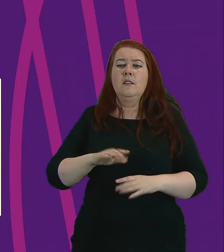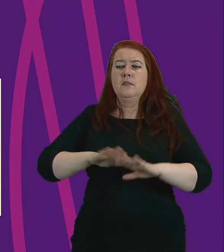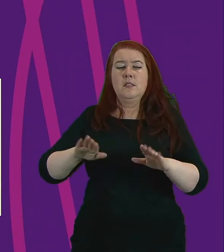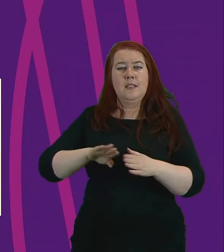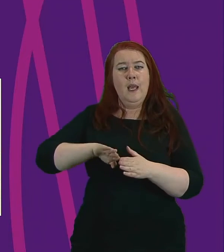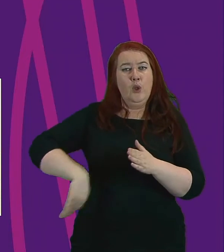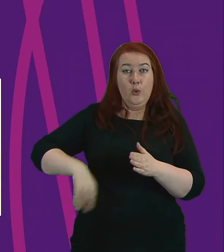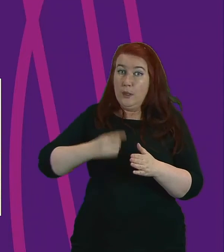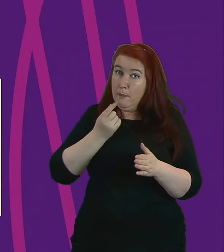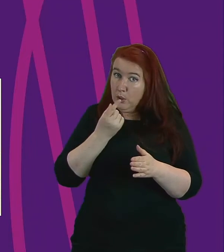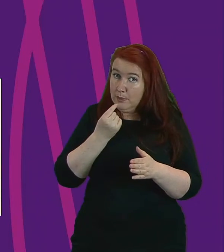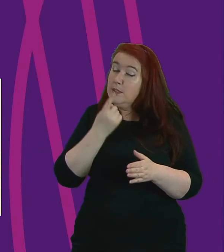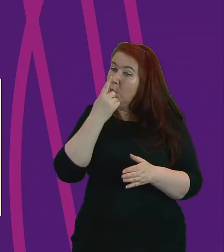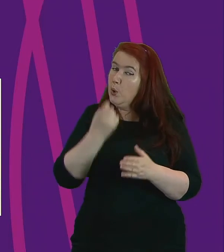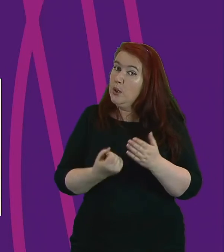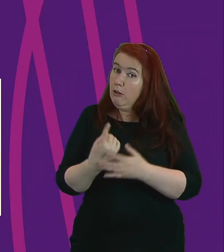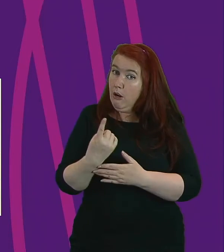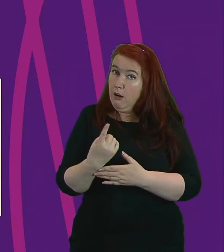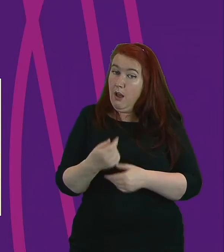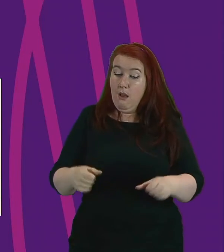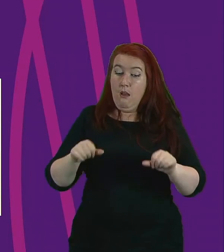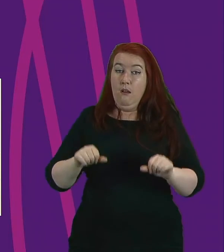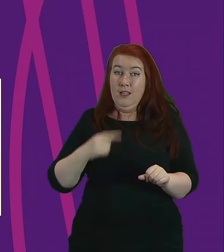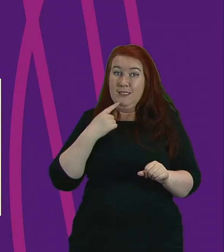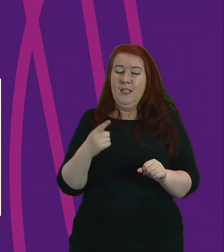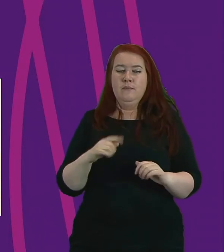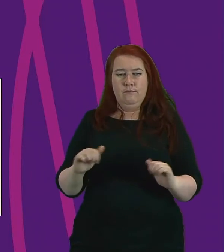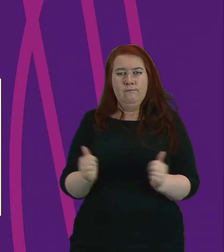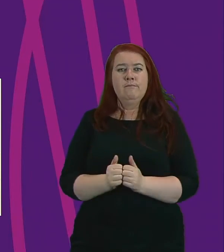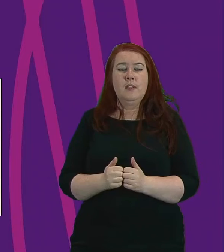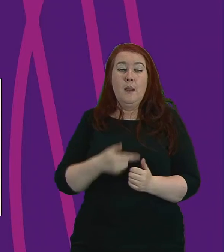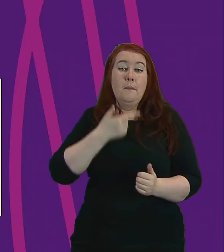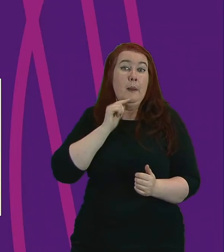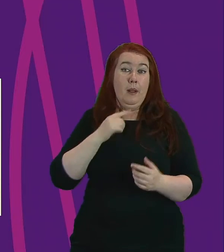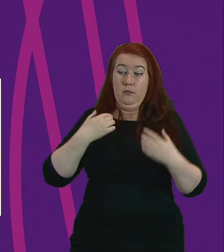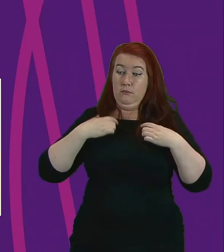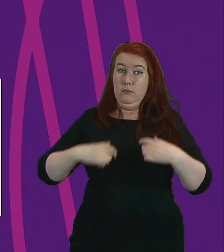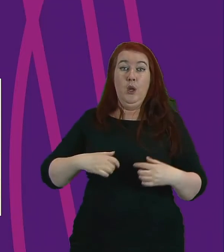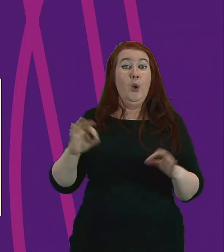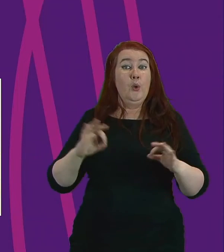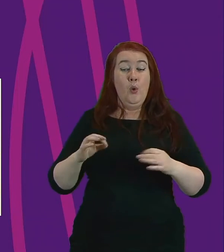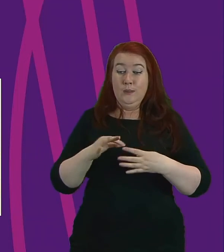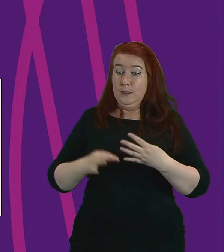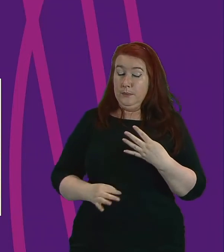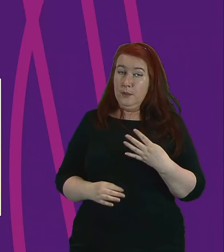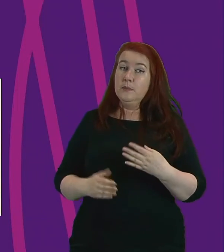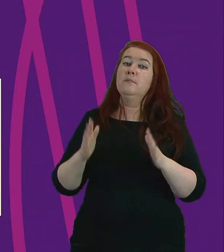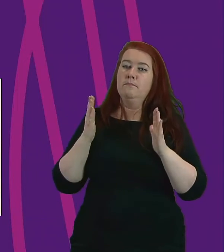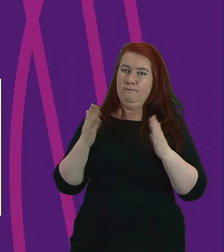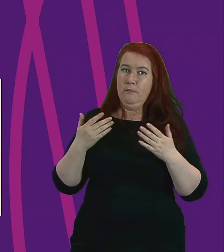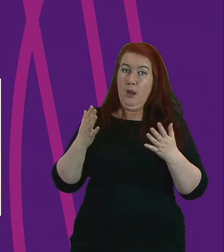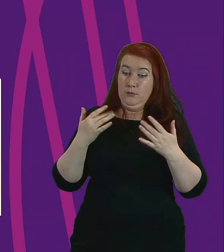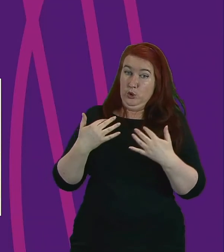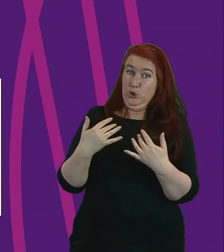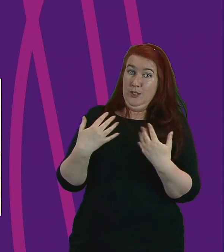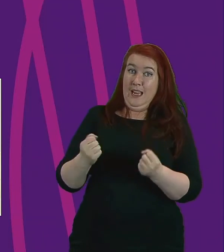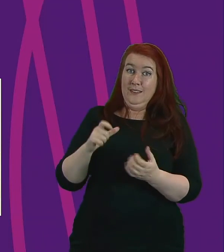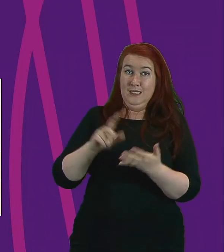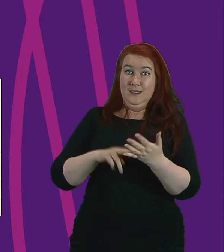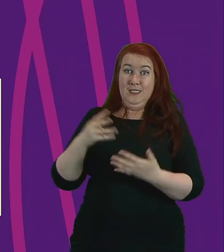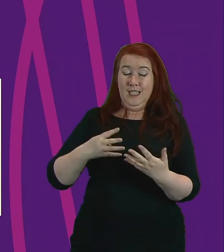possibility that this may occur, and the sentence after that confirms that asymptomatic cases have been reported as part of contact tracing